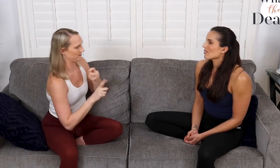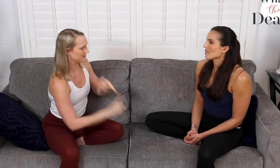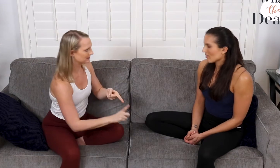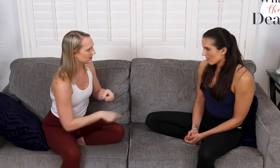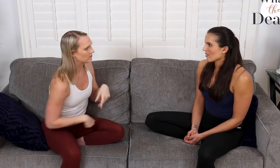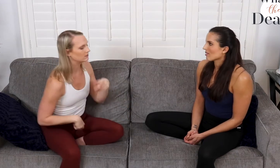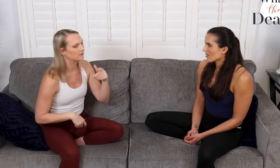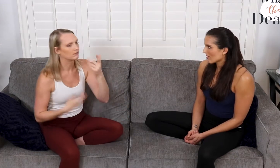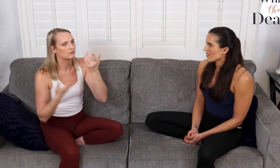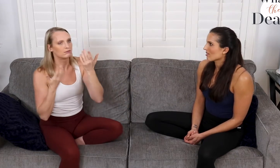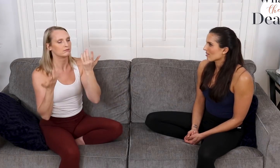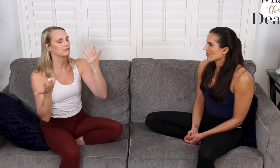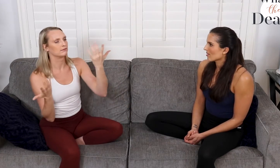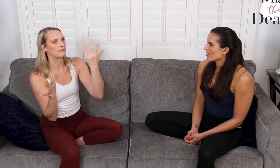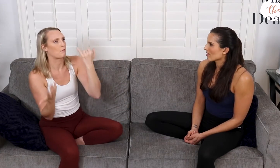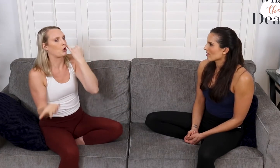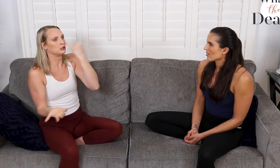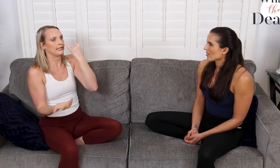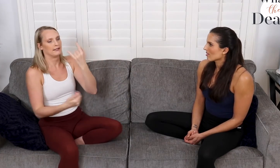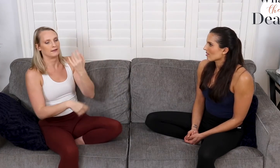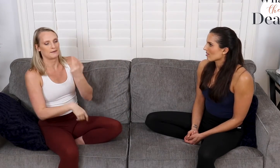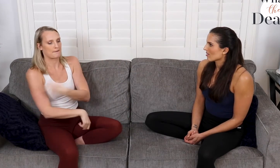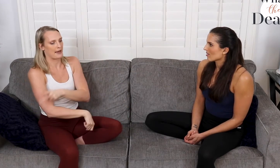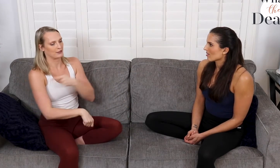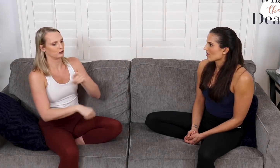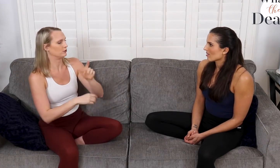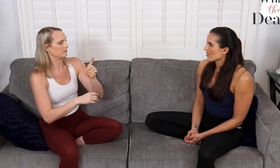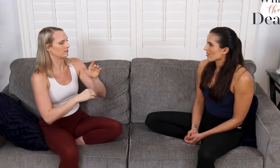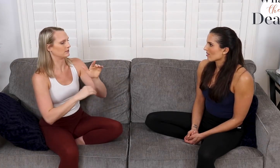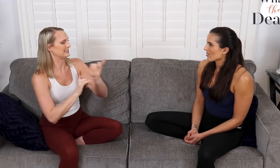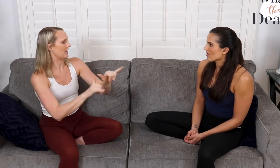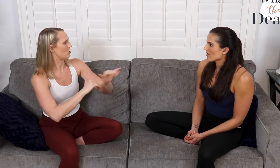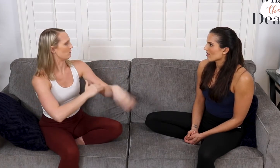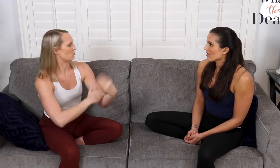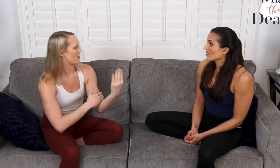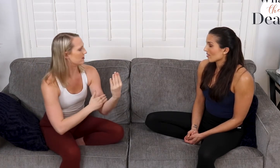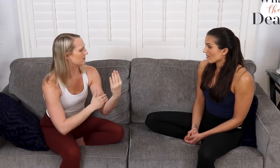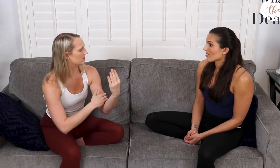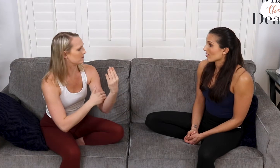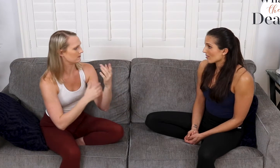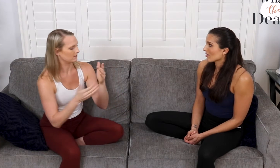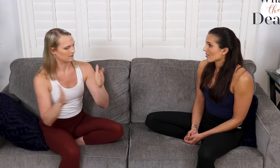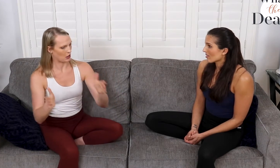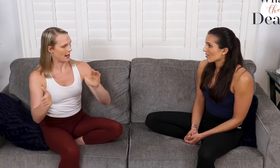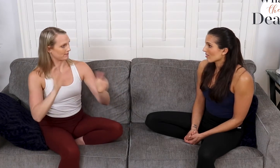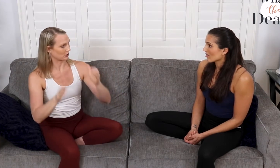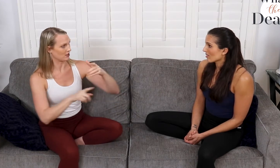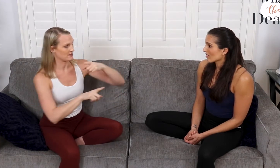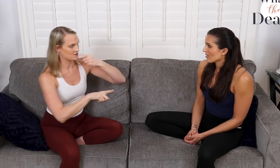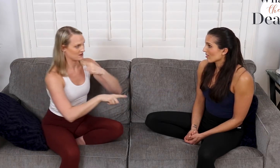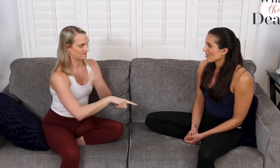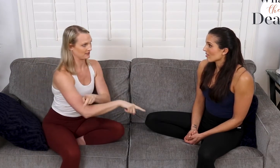realize that we are just human beings, and all human beings love a connection, a relationship,